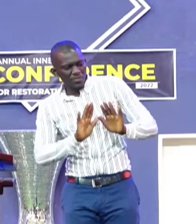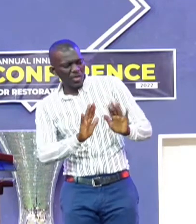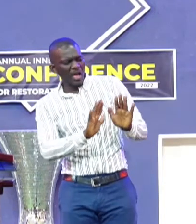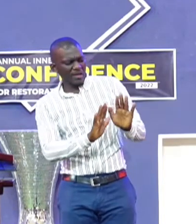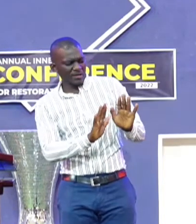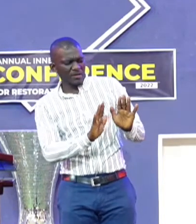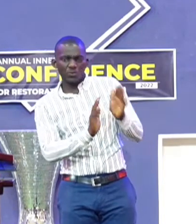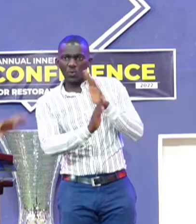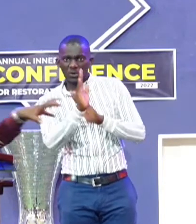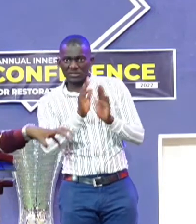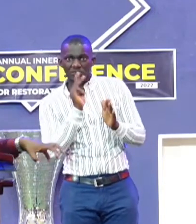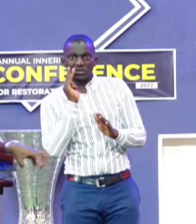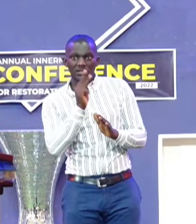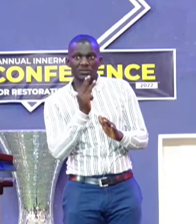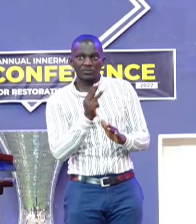of God,